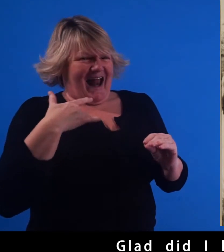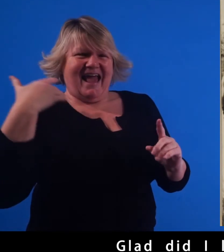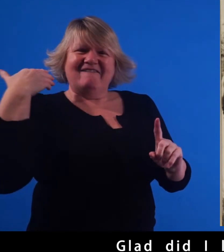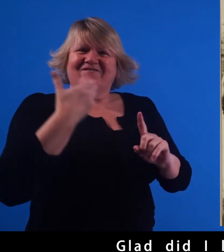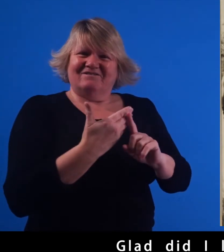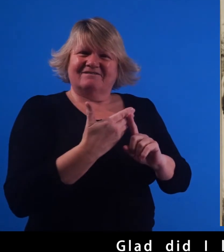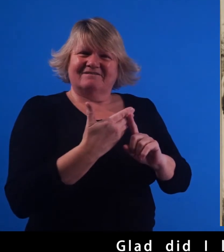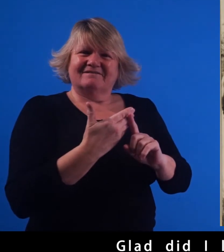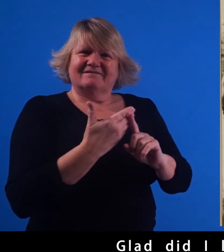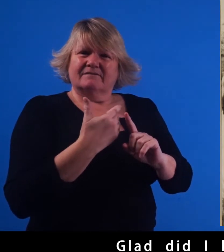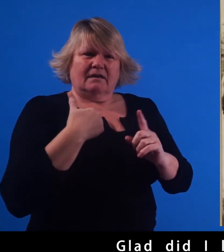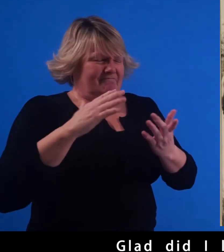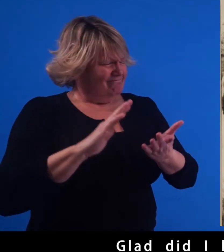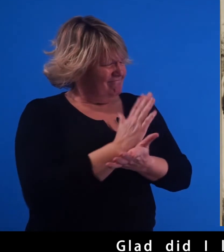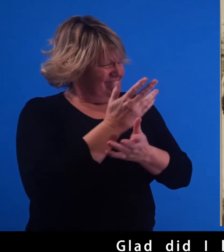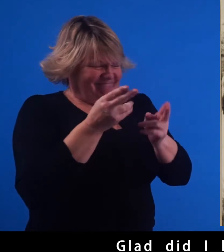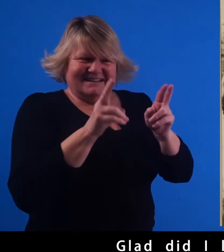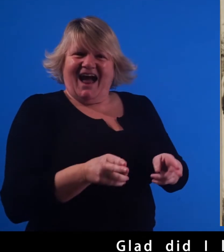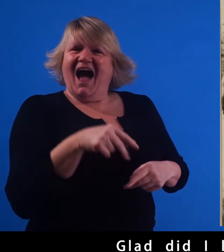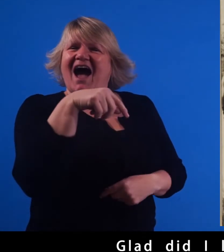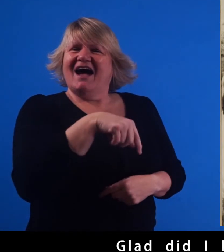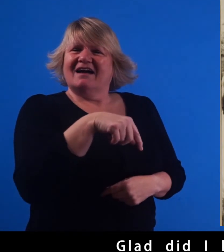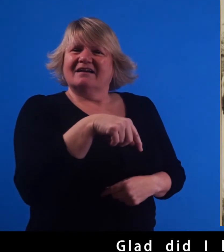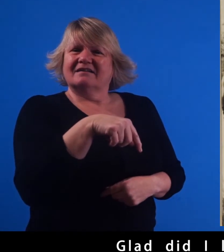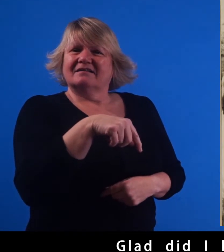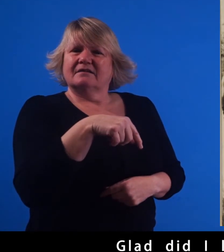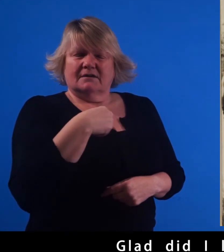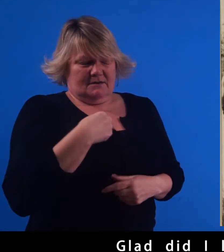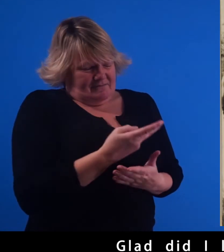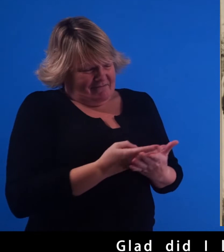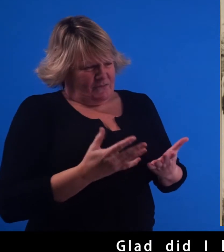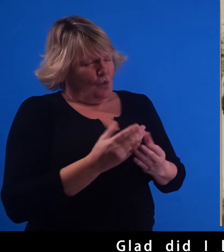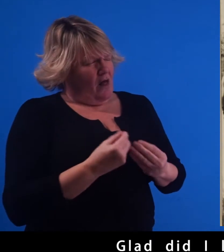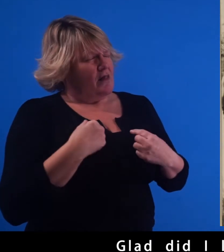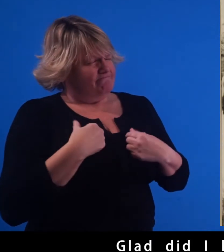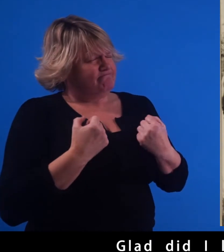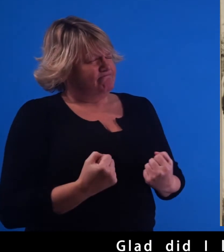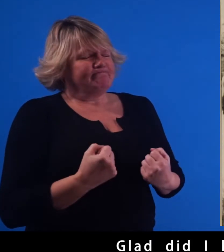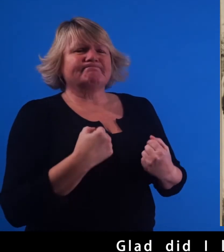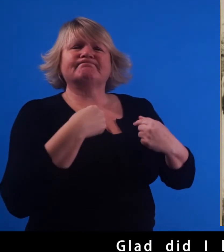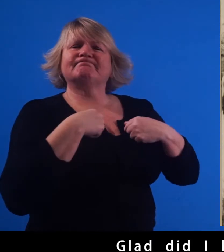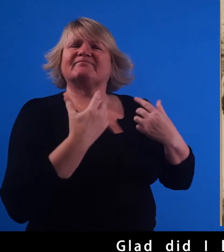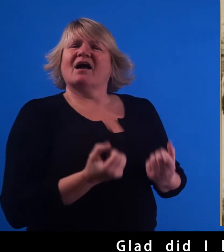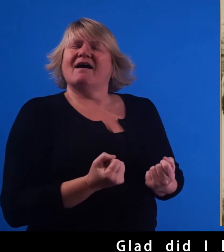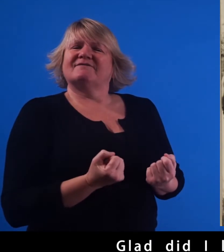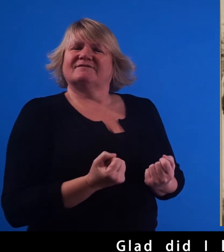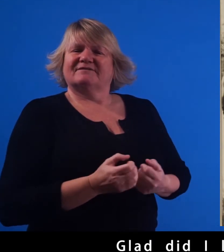Glad did I live and gladly die, and I laid me down with a will."